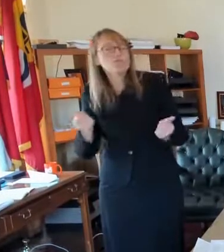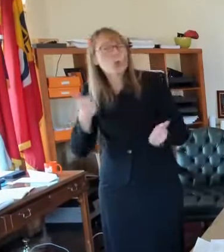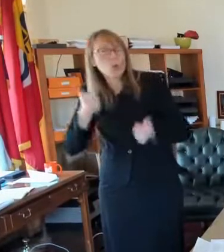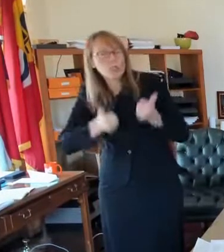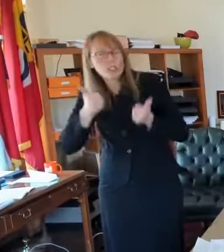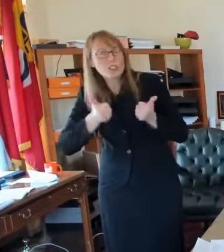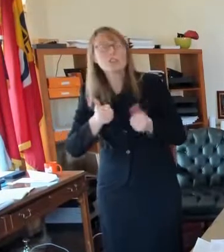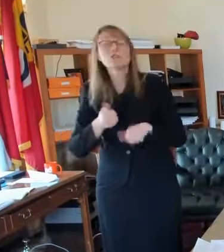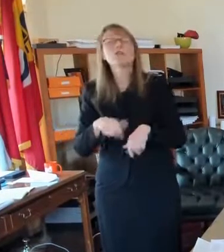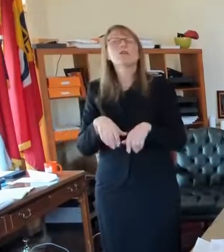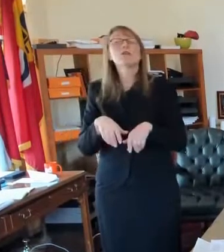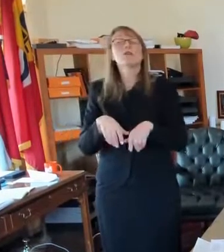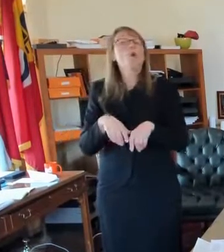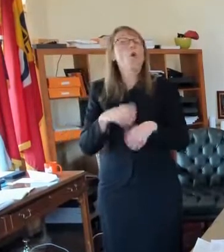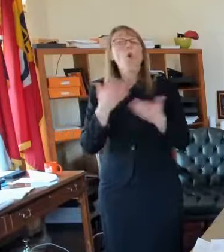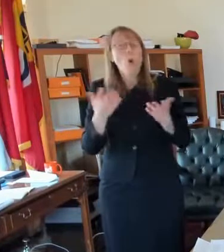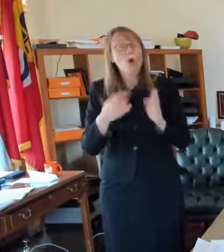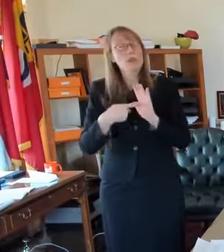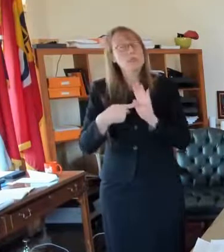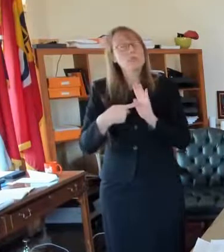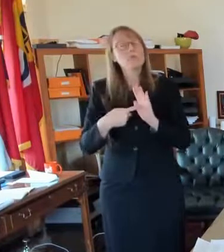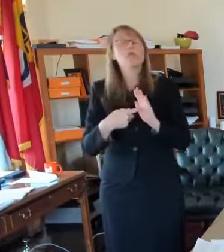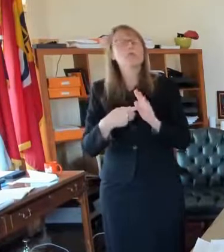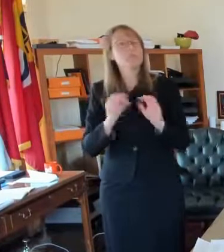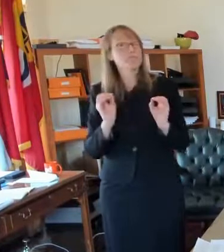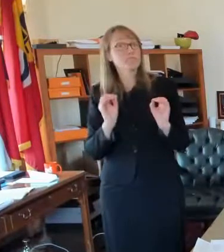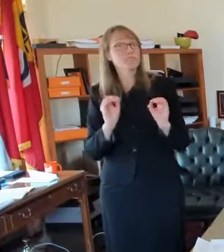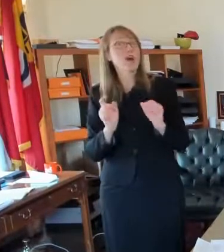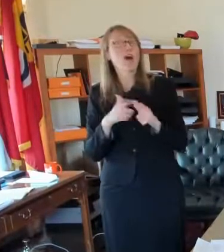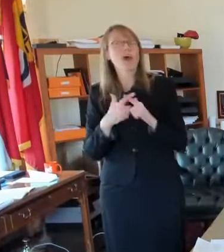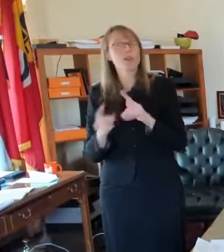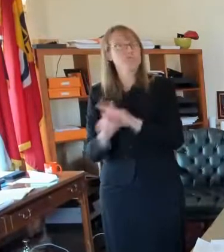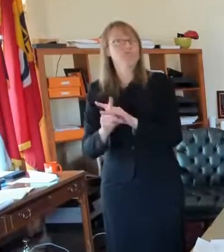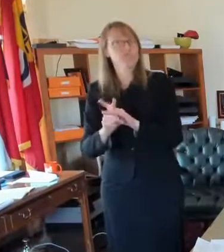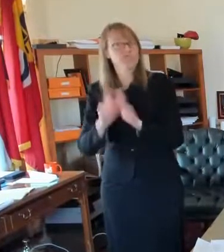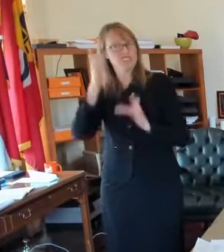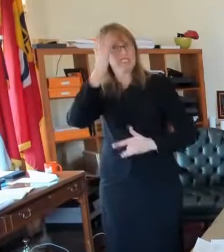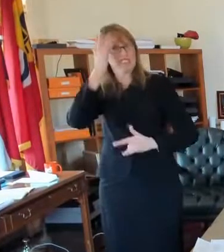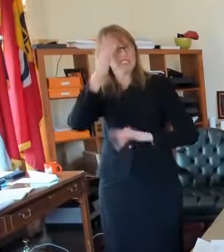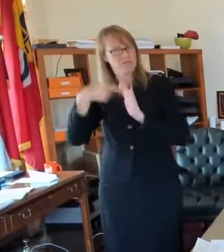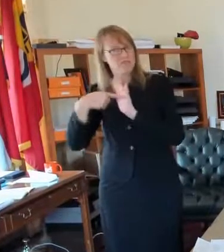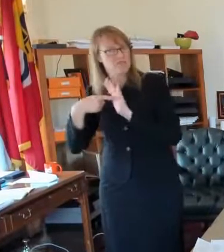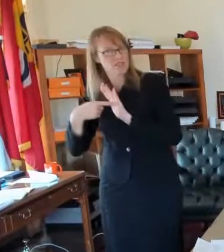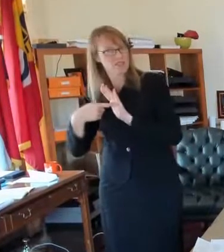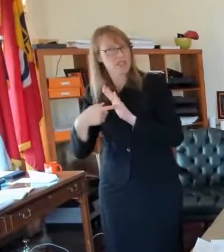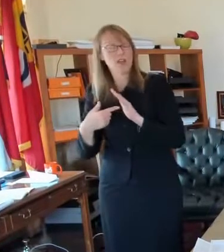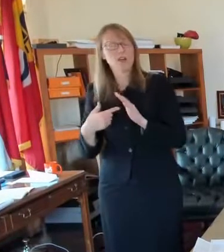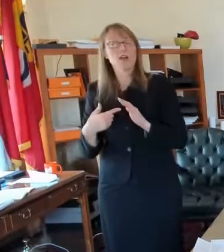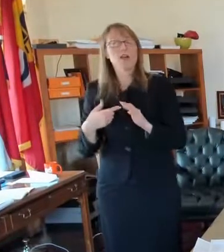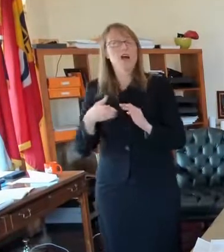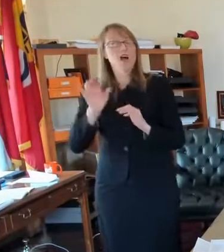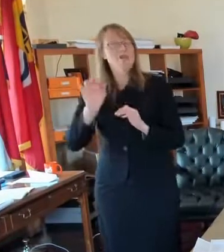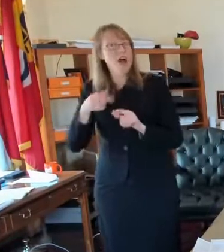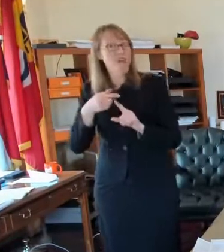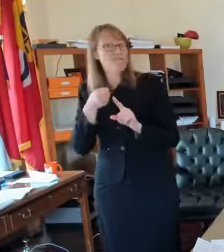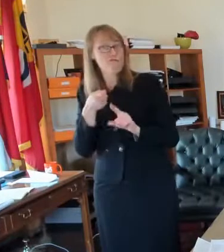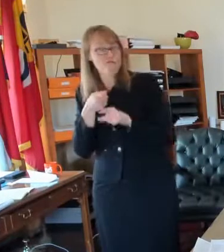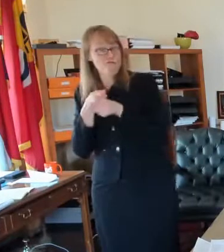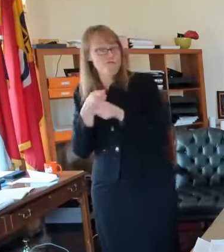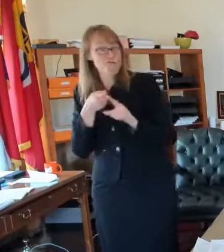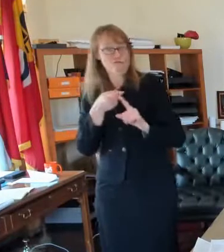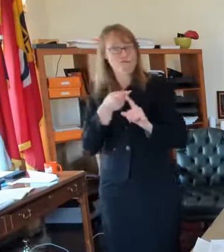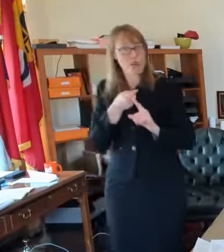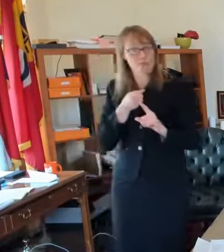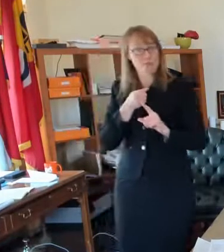symptoms that crop up later, and are they causative or are they correlated? So that certainly is